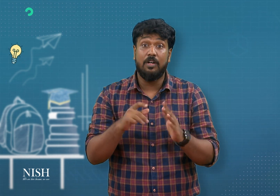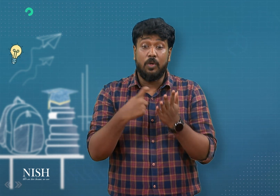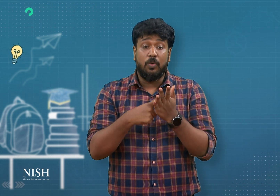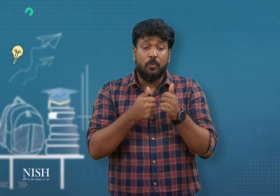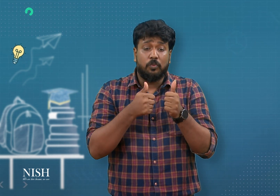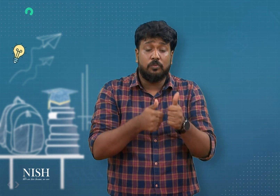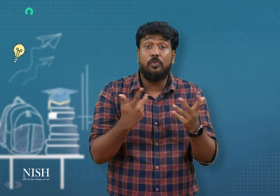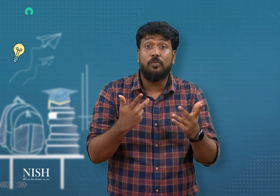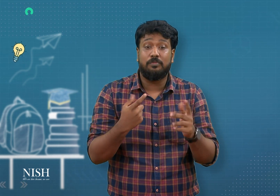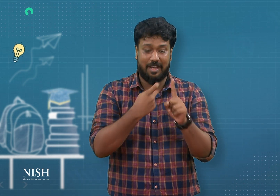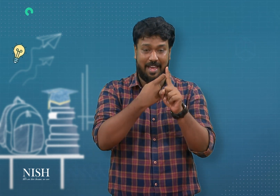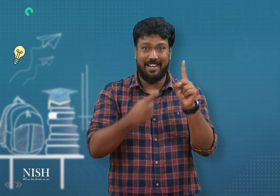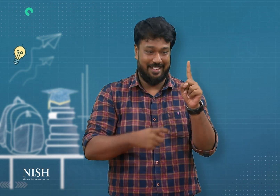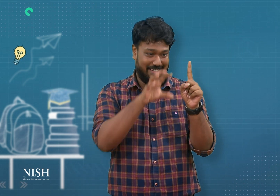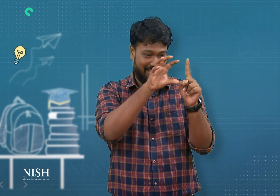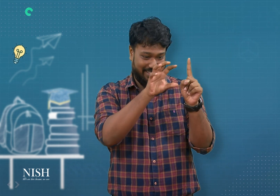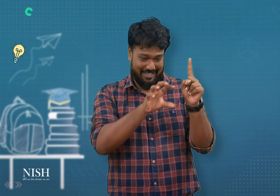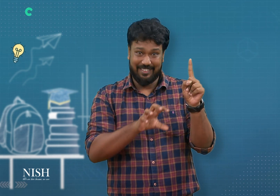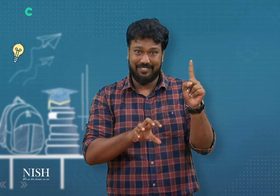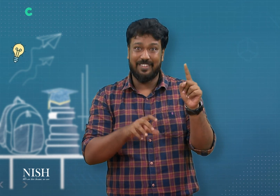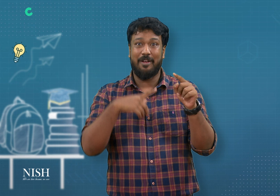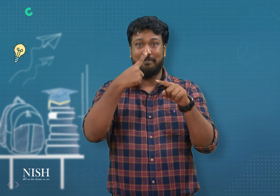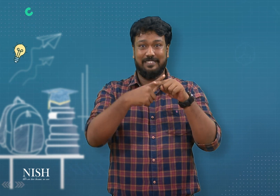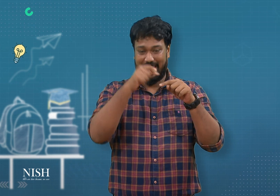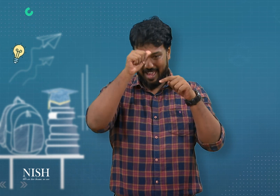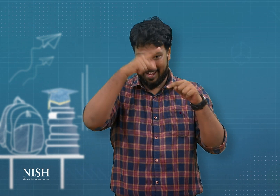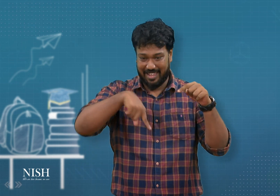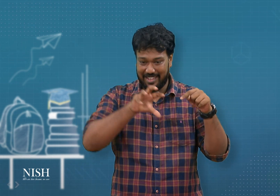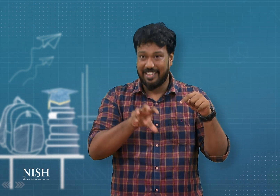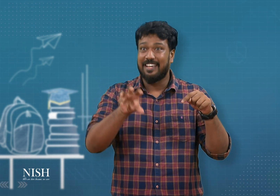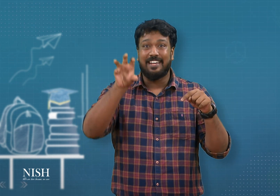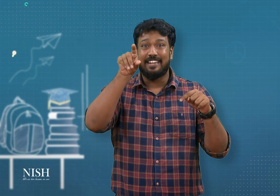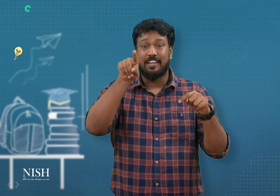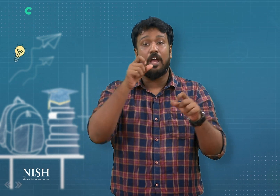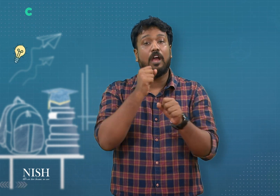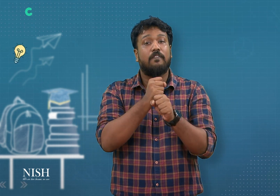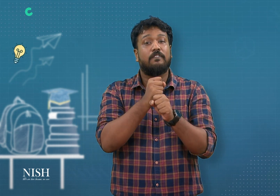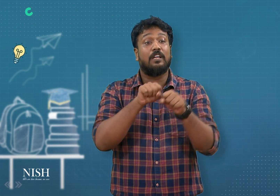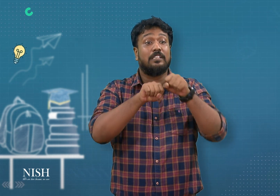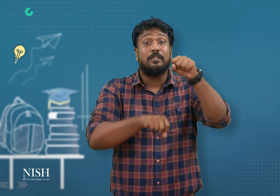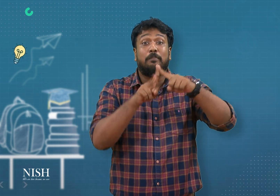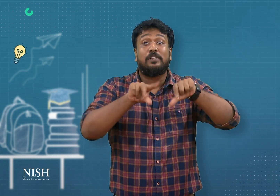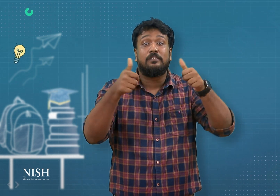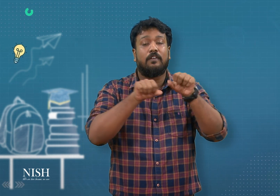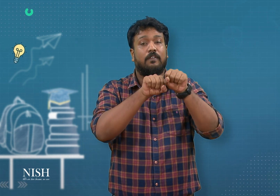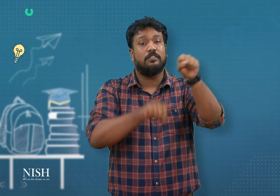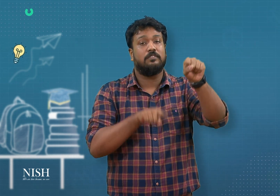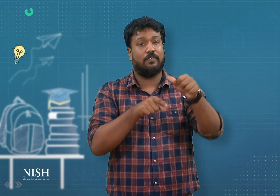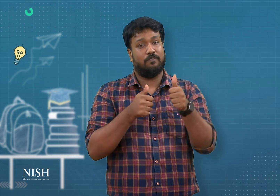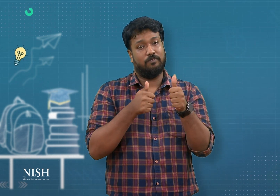for the reserved categories is to be strictly followed as per the policy of the state or central government. The candidate